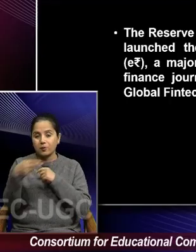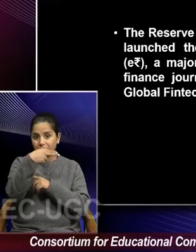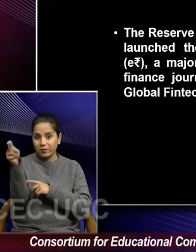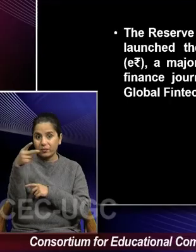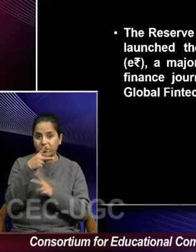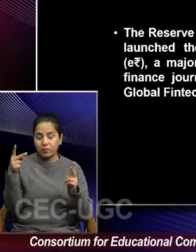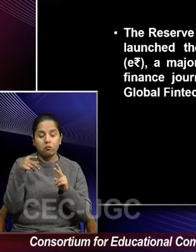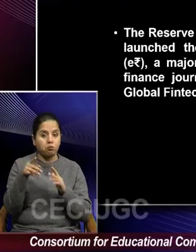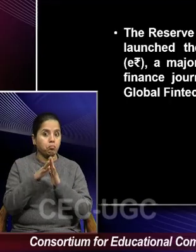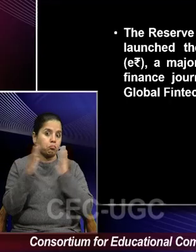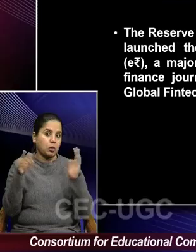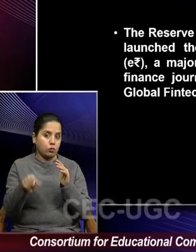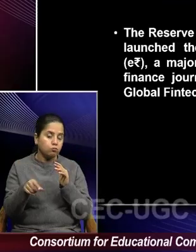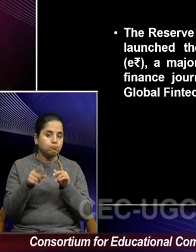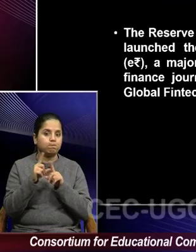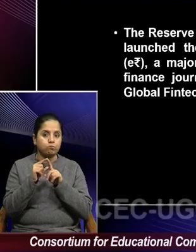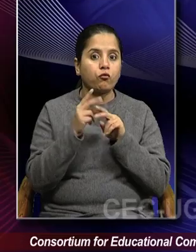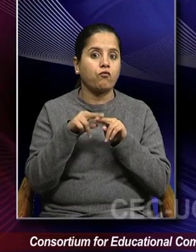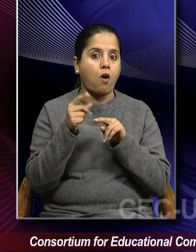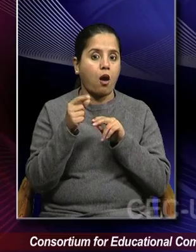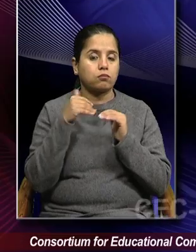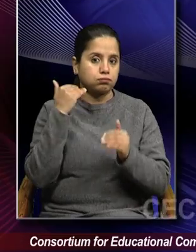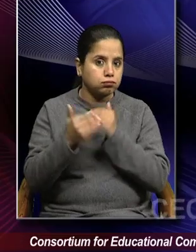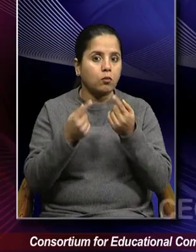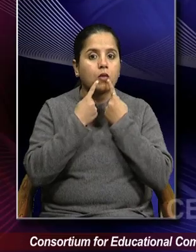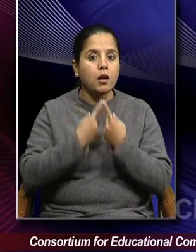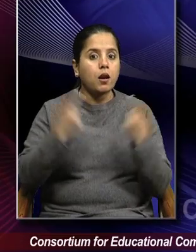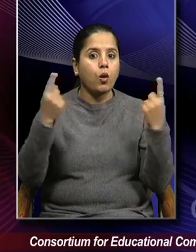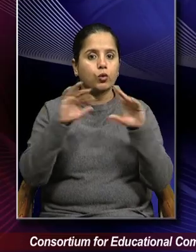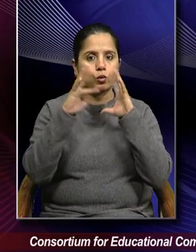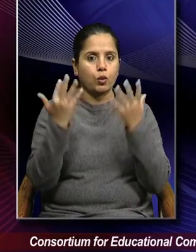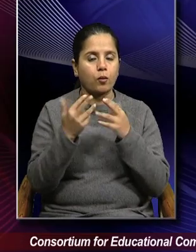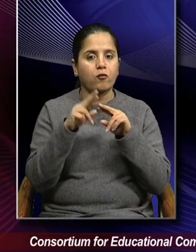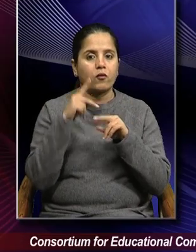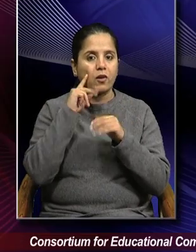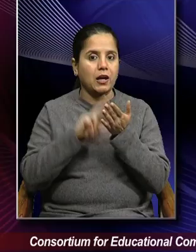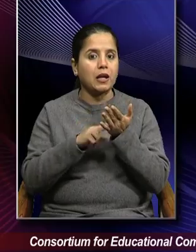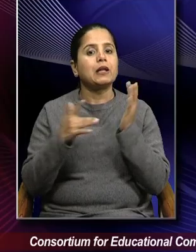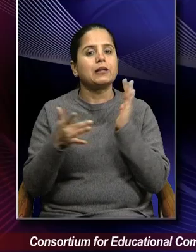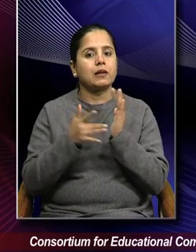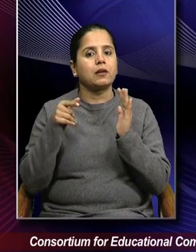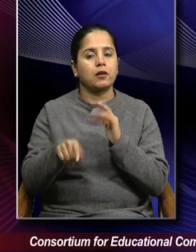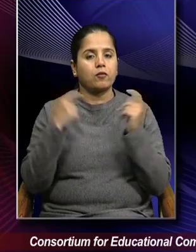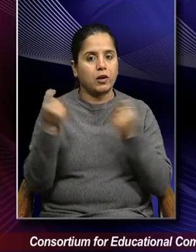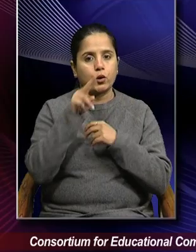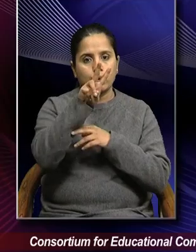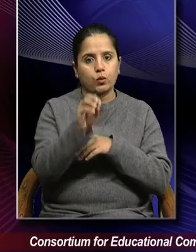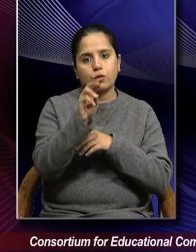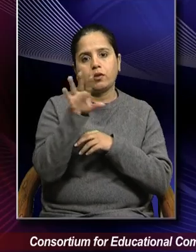in India's digital finance journey, which is announced at the Global FinTech Fest 2025 in